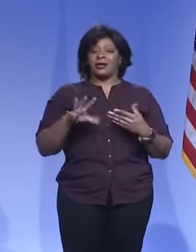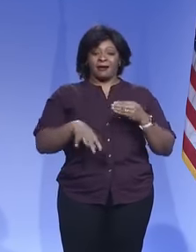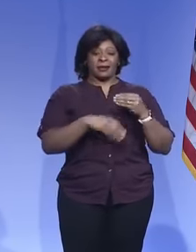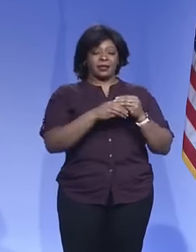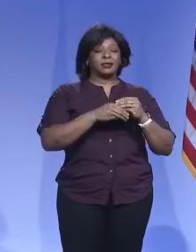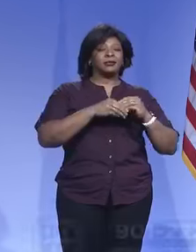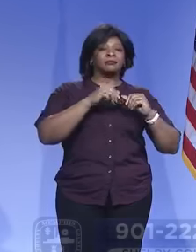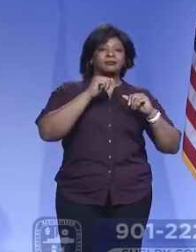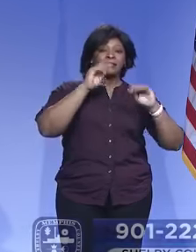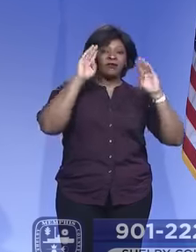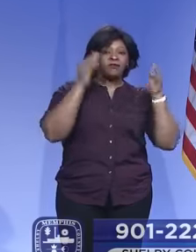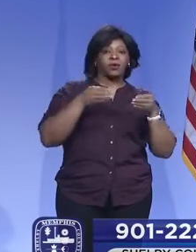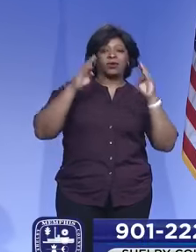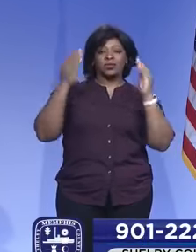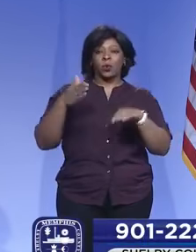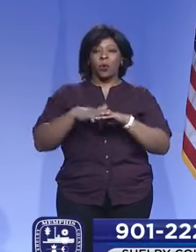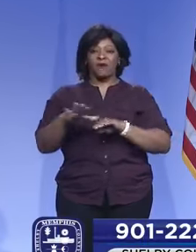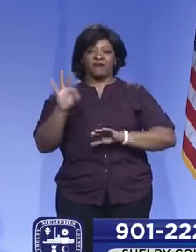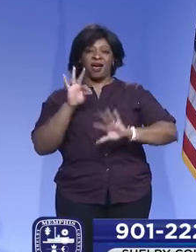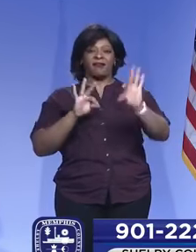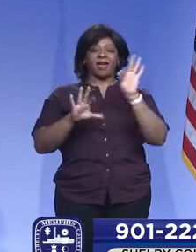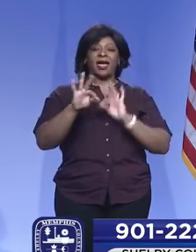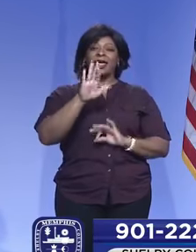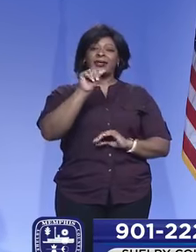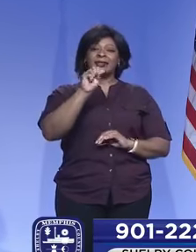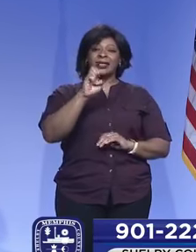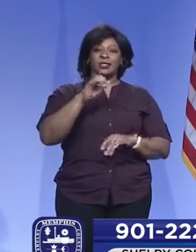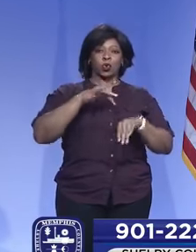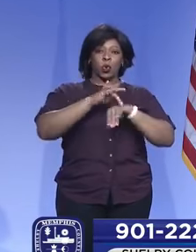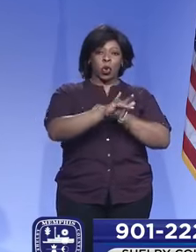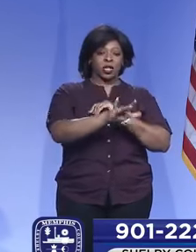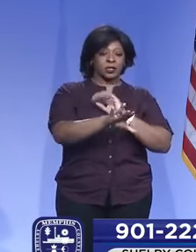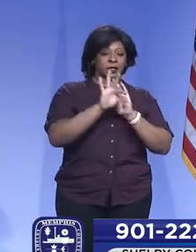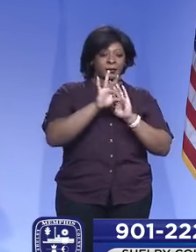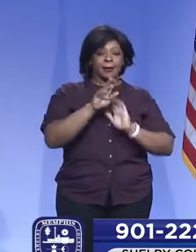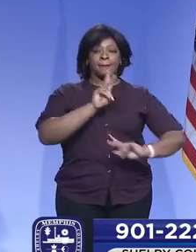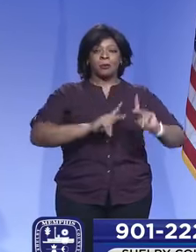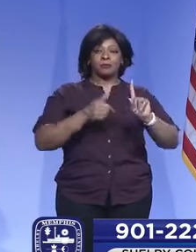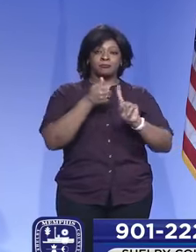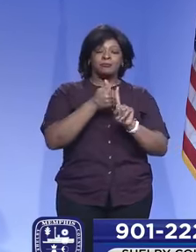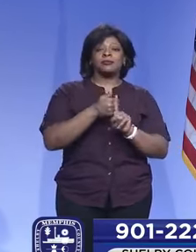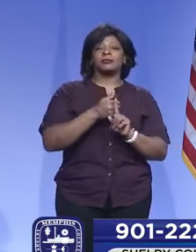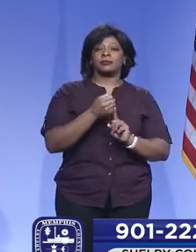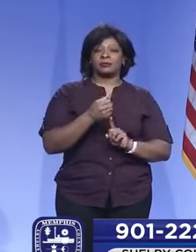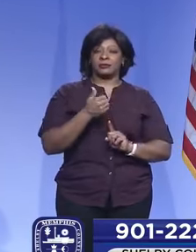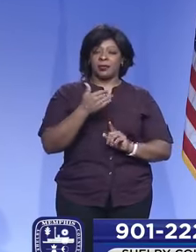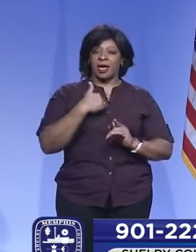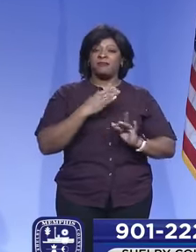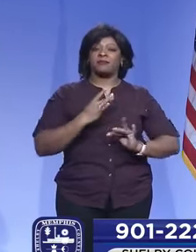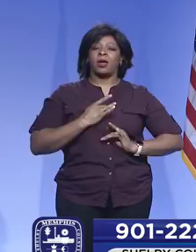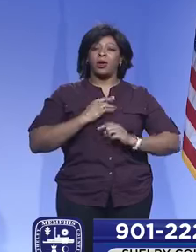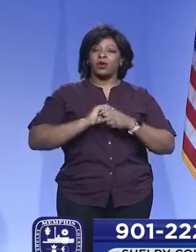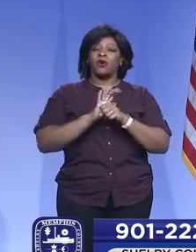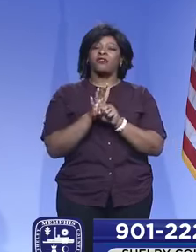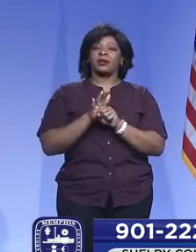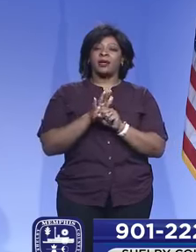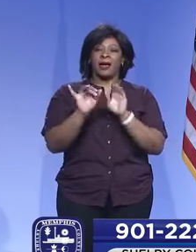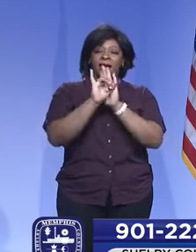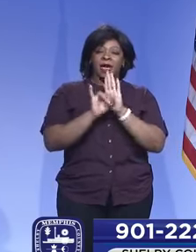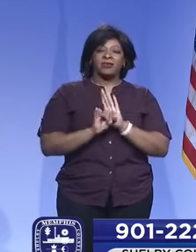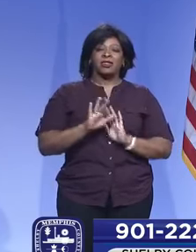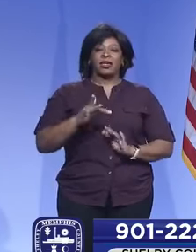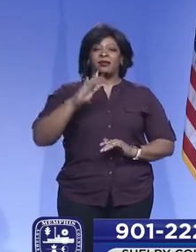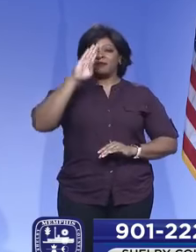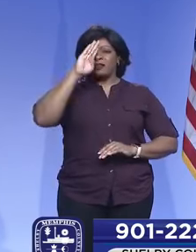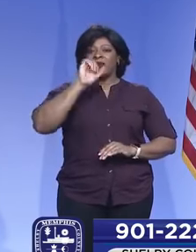ongoing focus on case finding, which is early detection of individuals who have COVID by identifying